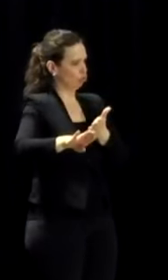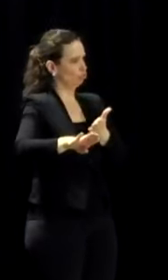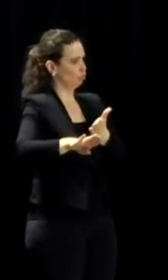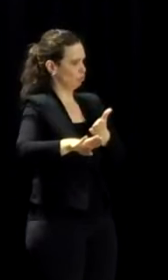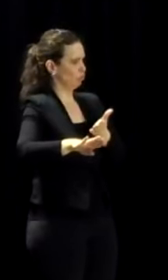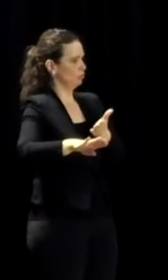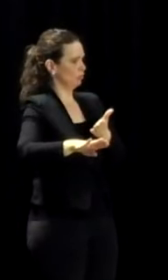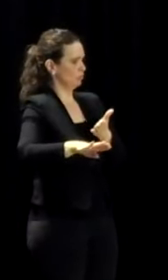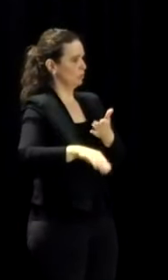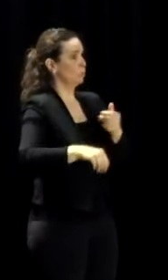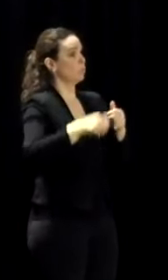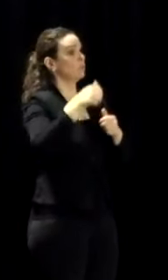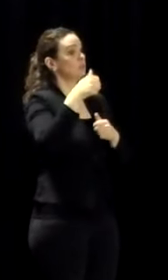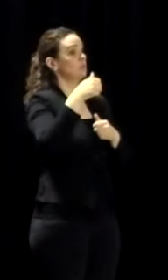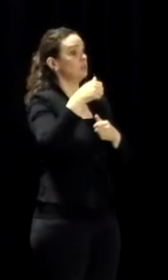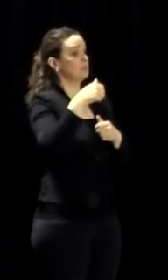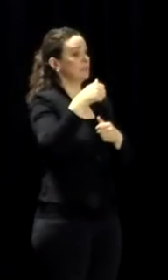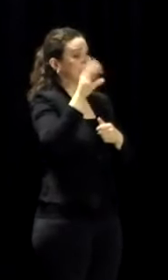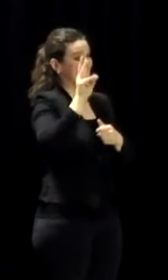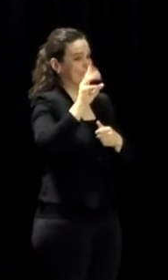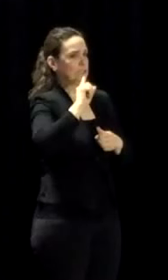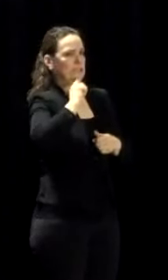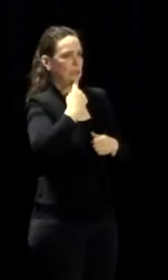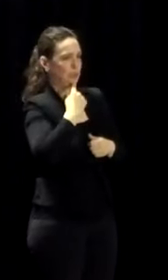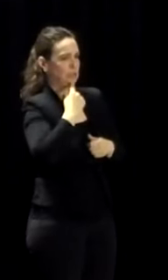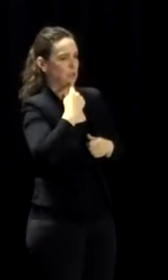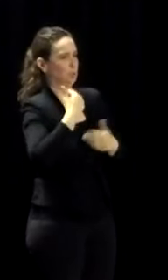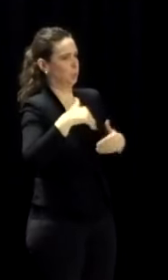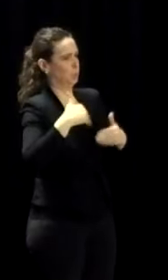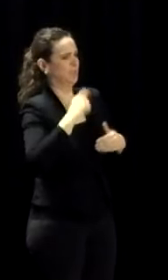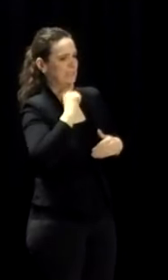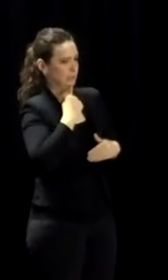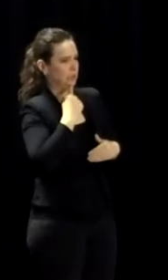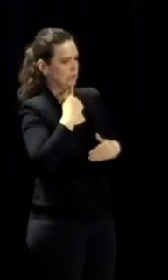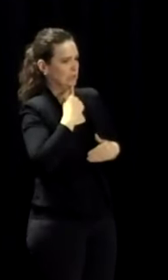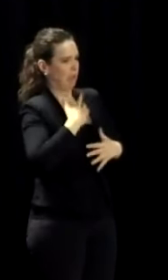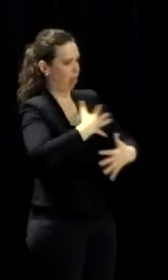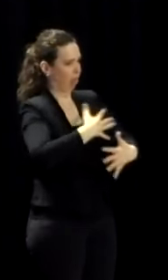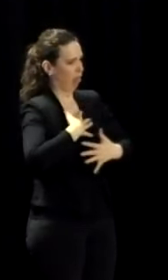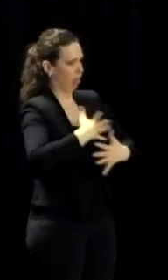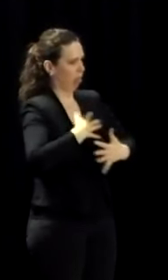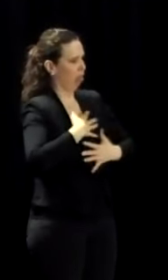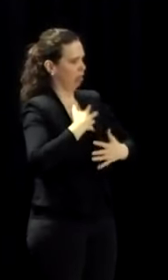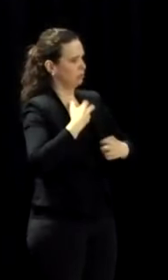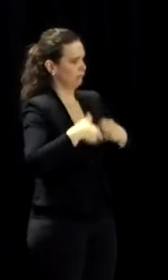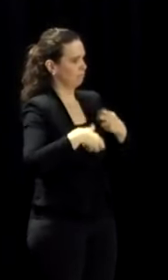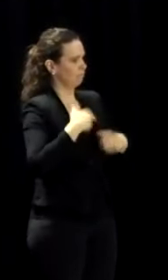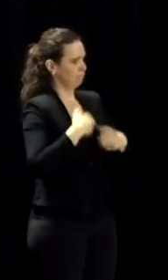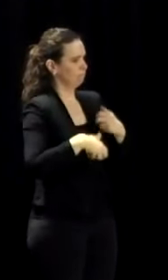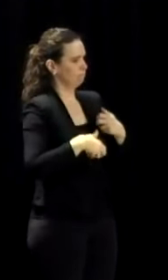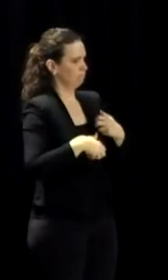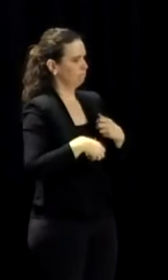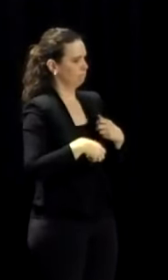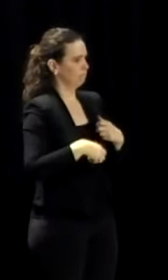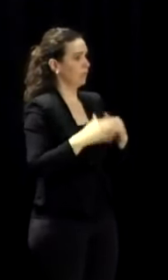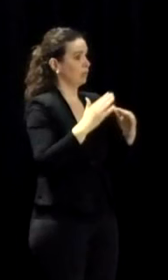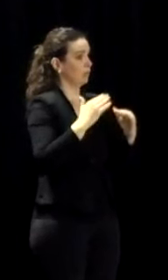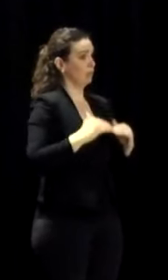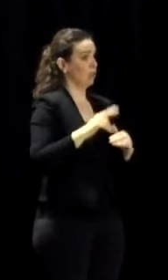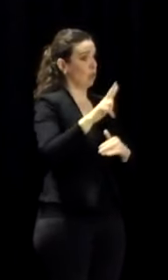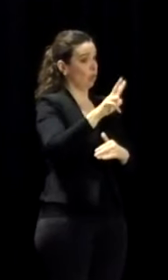the 349 in mandatory quarantine is in addition to the 123 with positive tests? Correct.